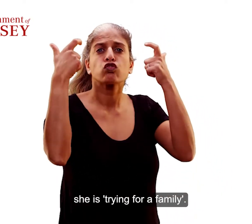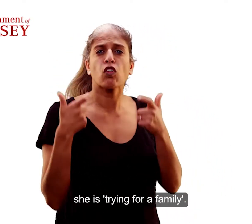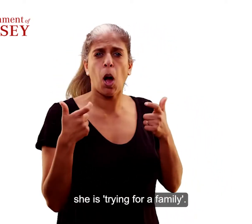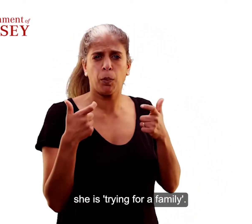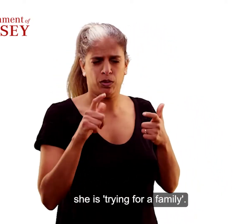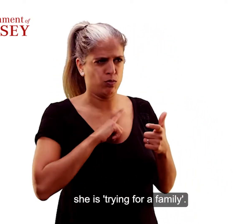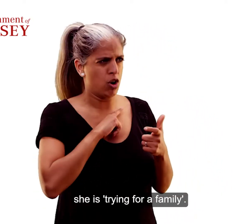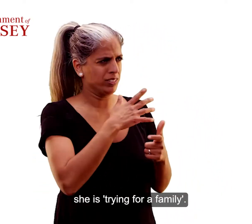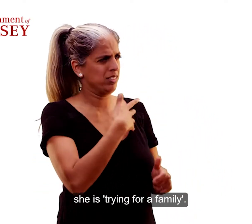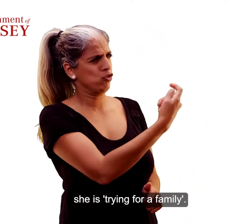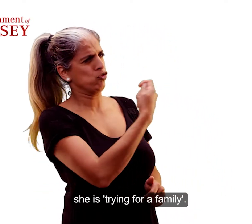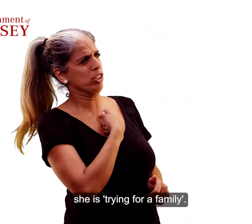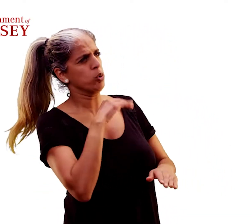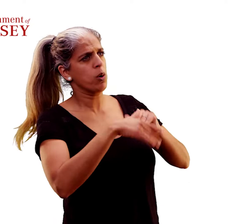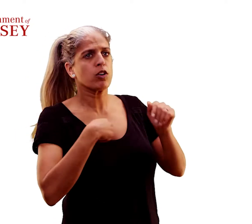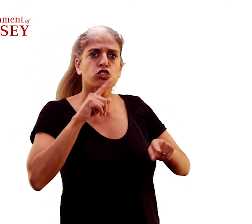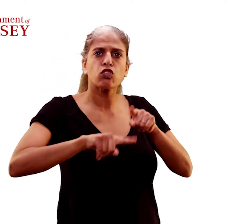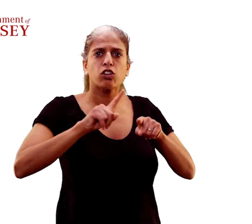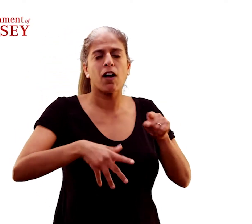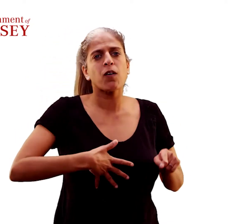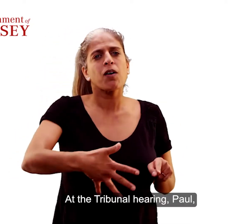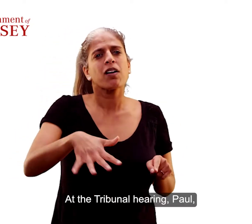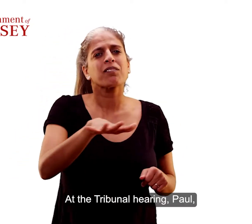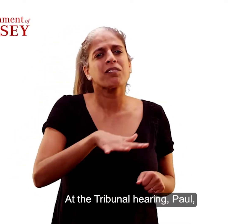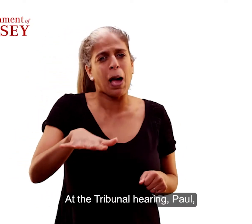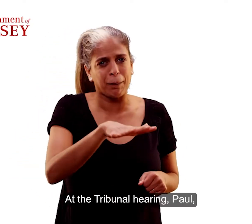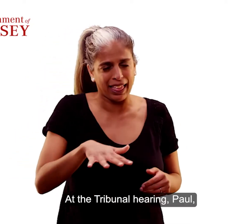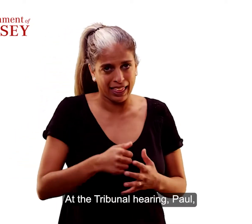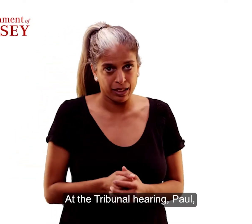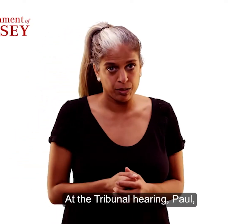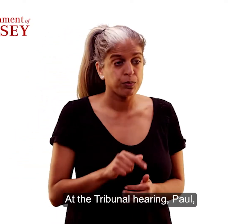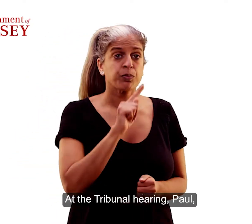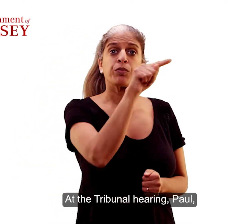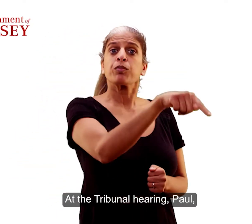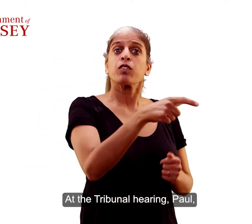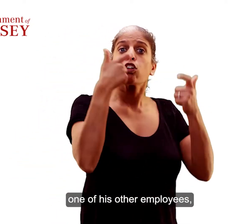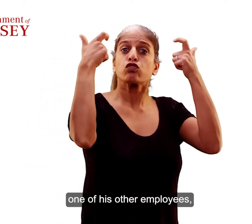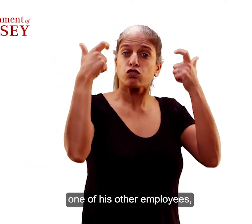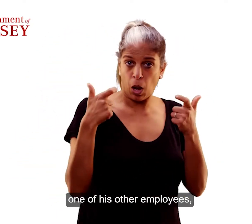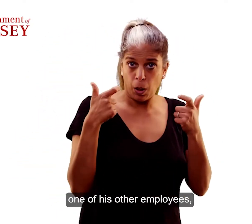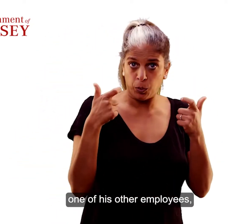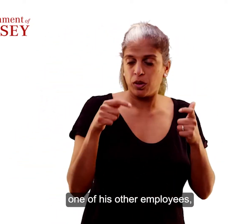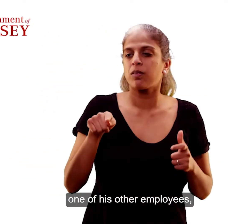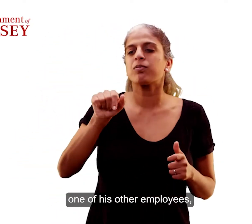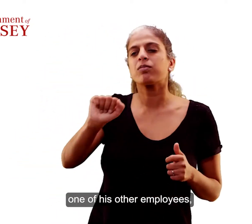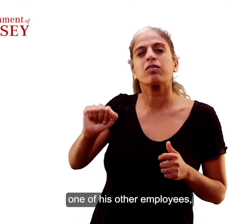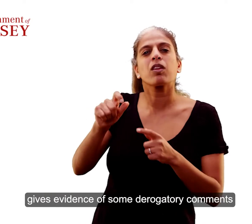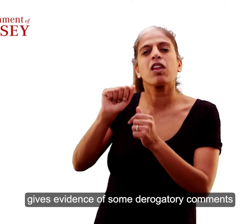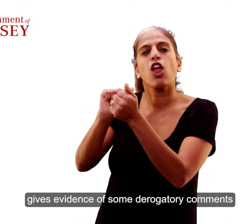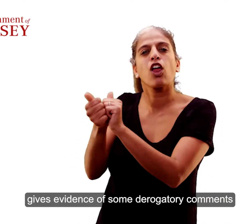is trying for a family. At the tribunal hearing, Paul, one of his other employees, gives evidence